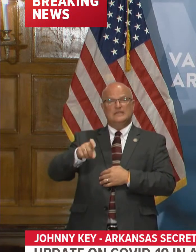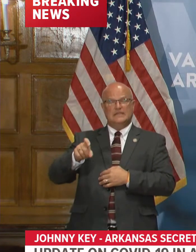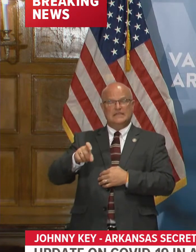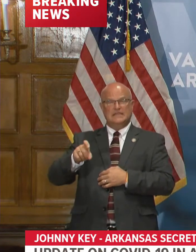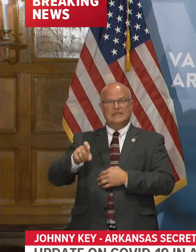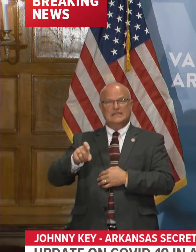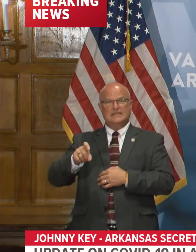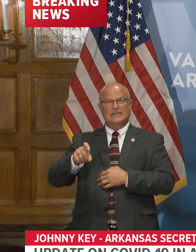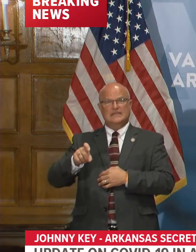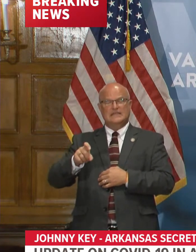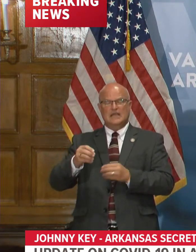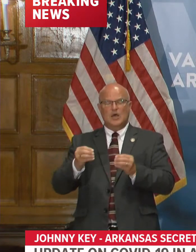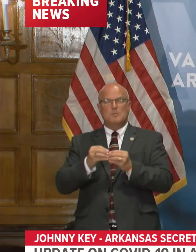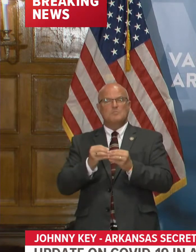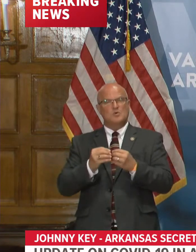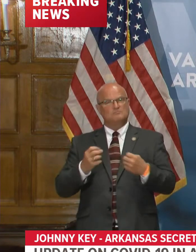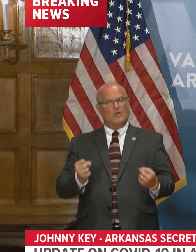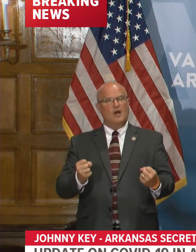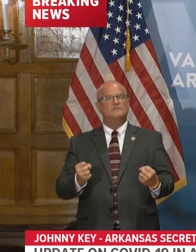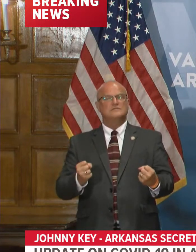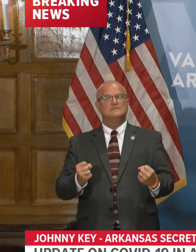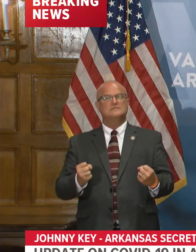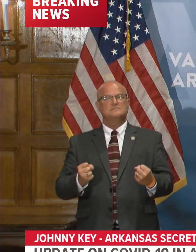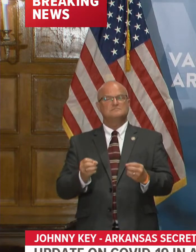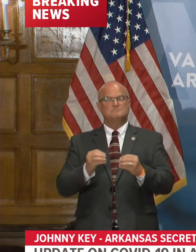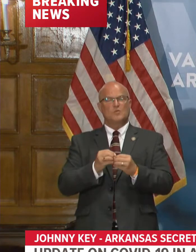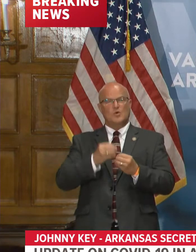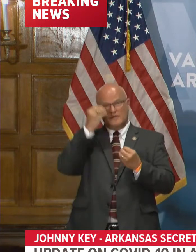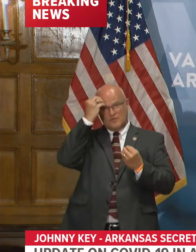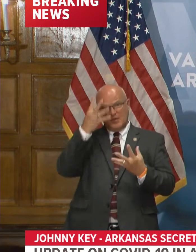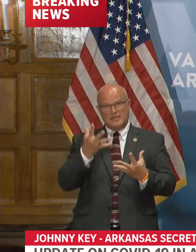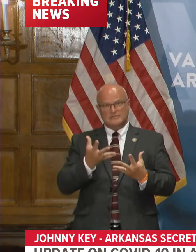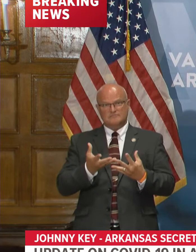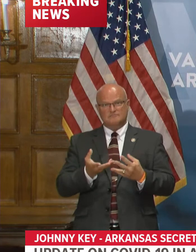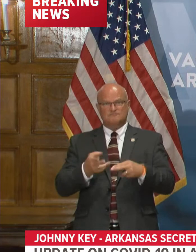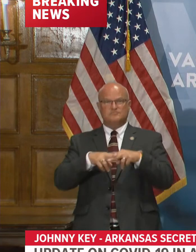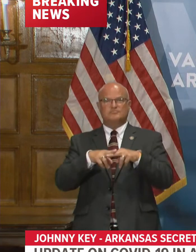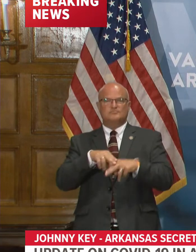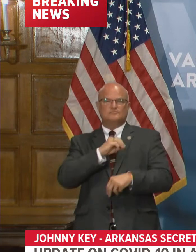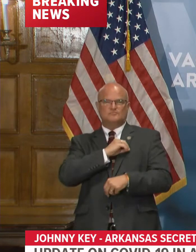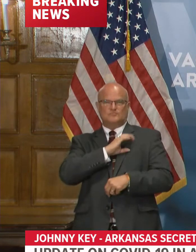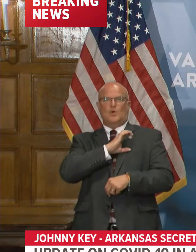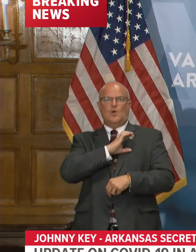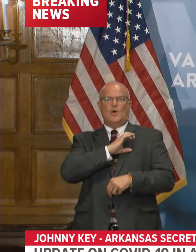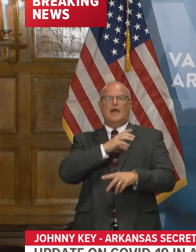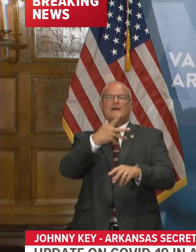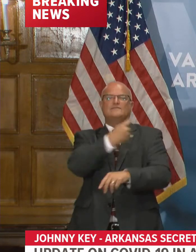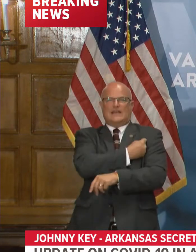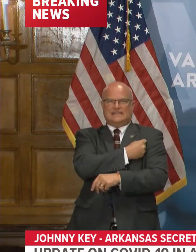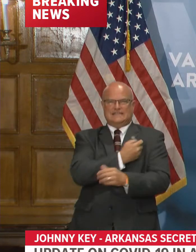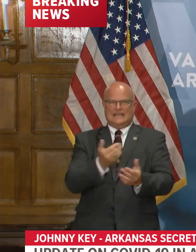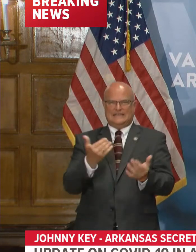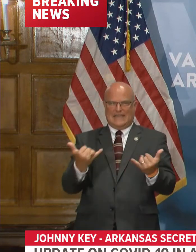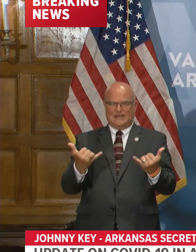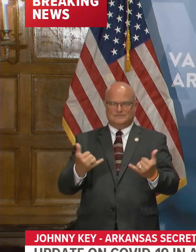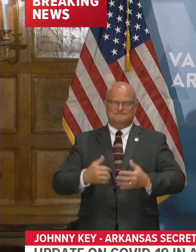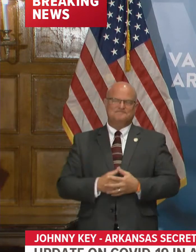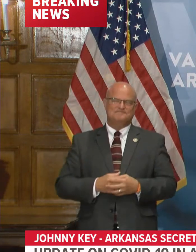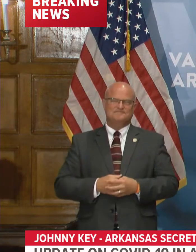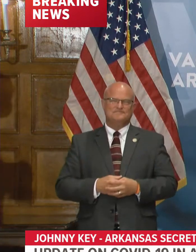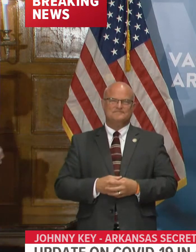a little more confidence built up, a little more information, so that they can move forward and get those vaccines.